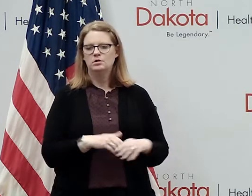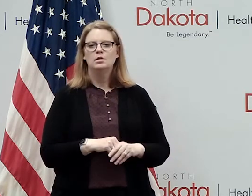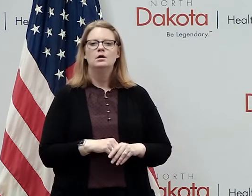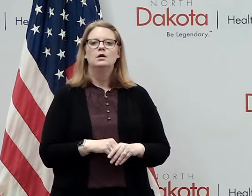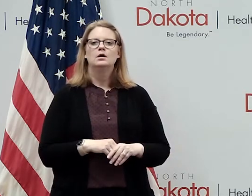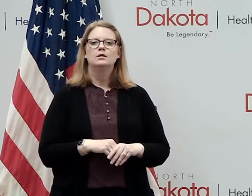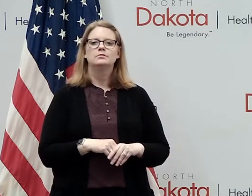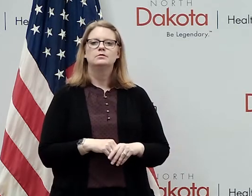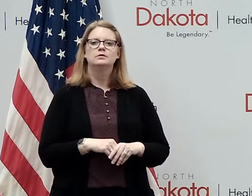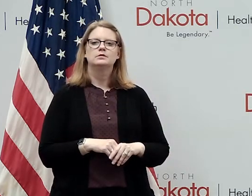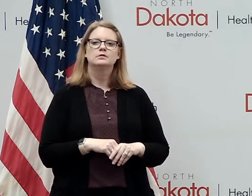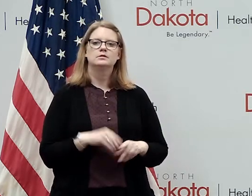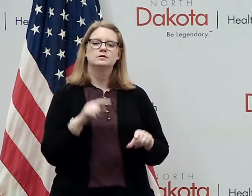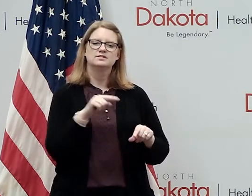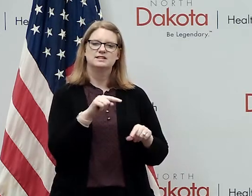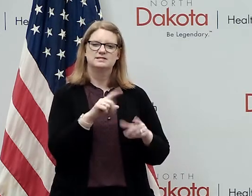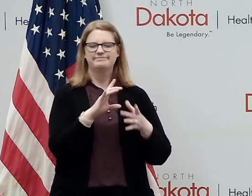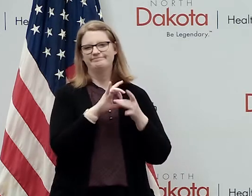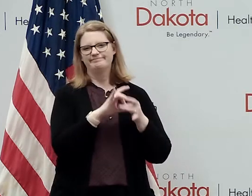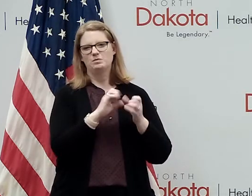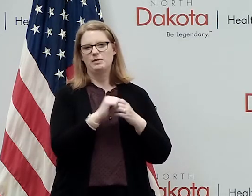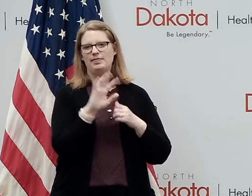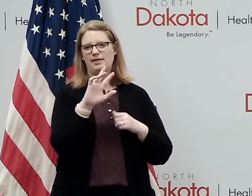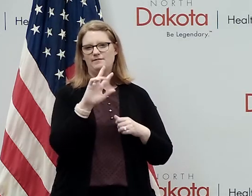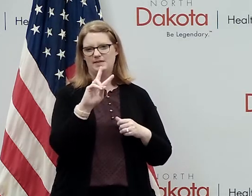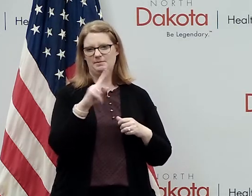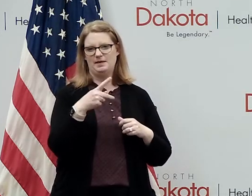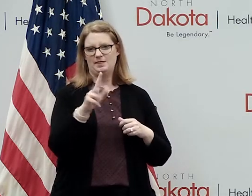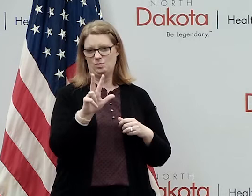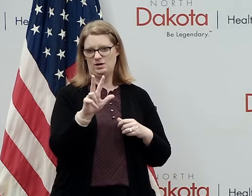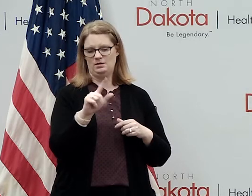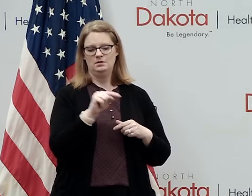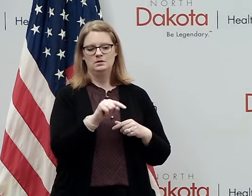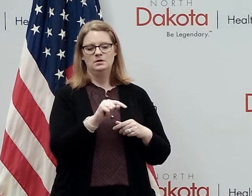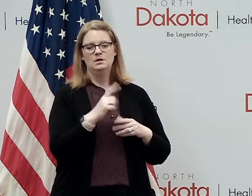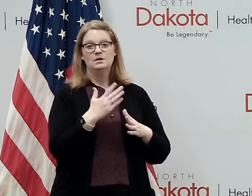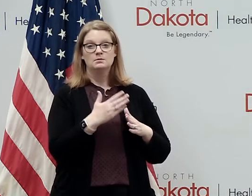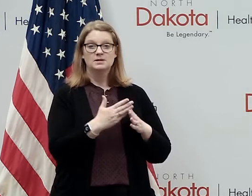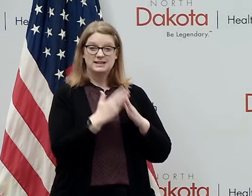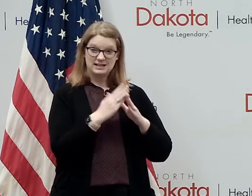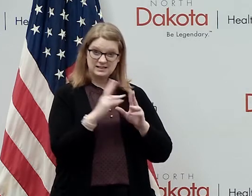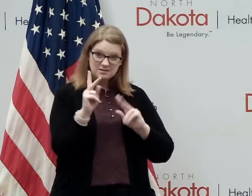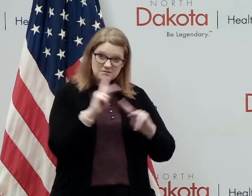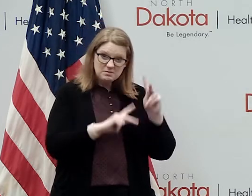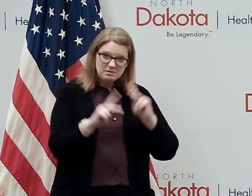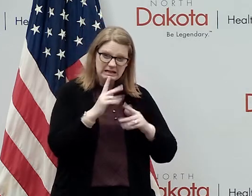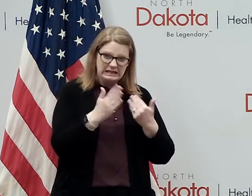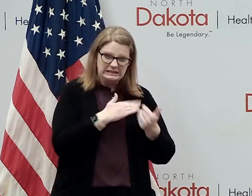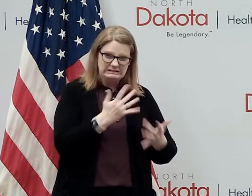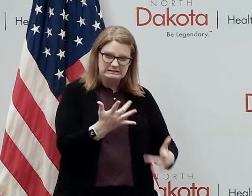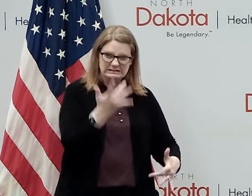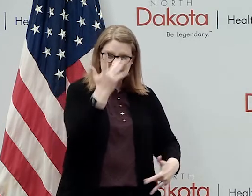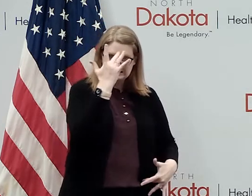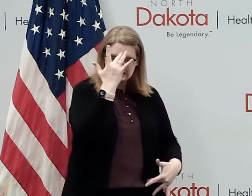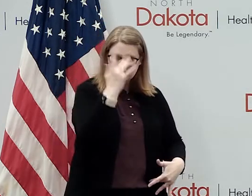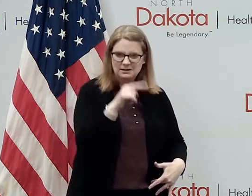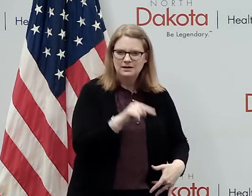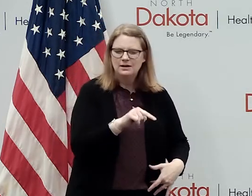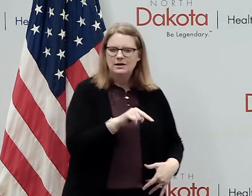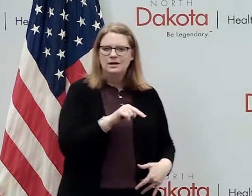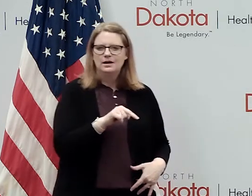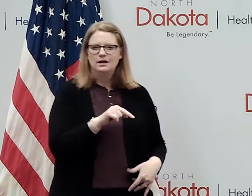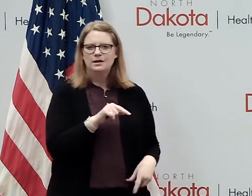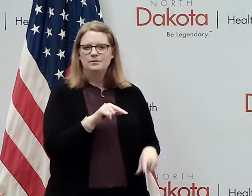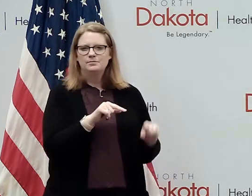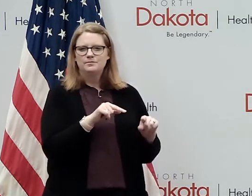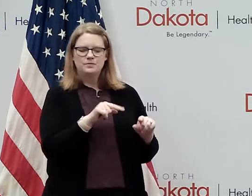This also falls under the purview of the VP3 team, protecting vulnerable populations, and this had to do with